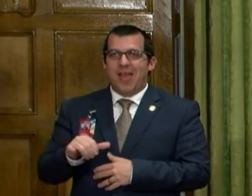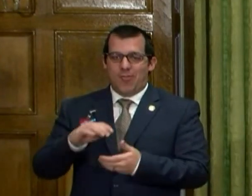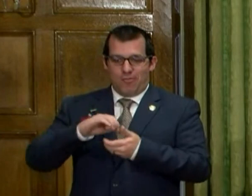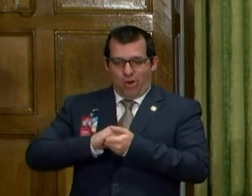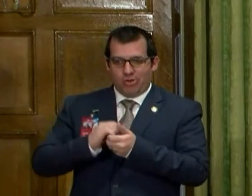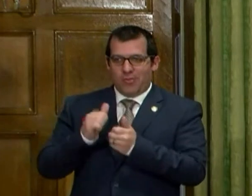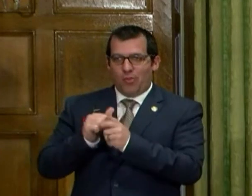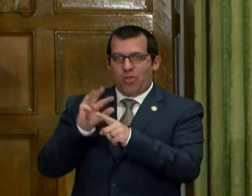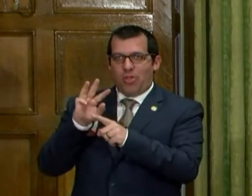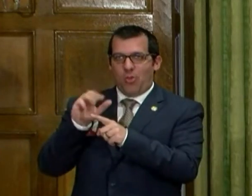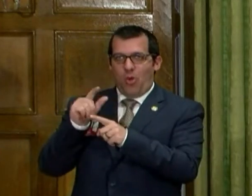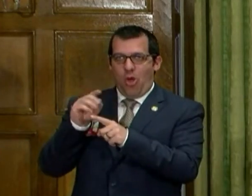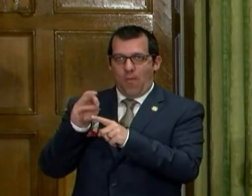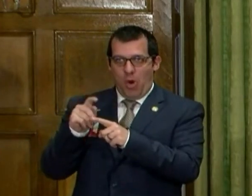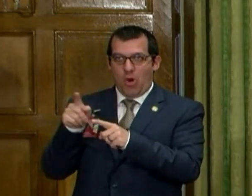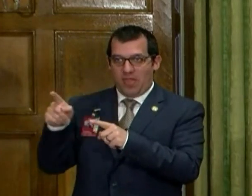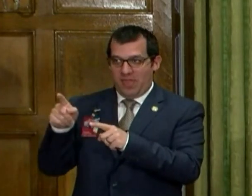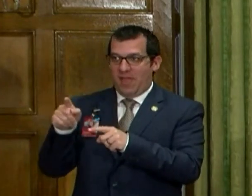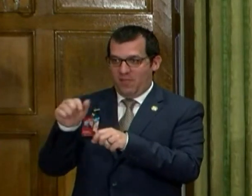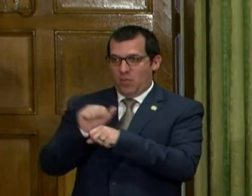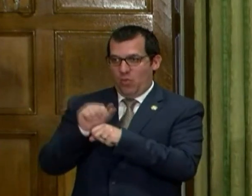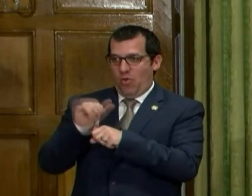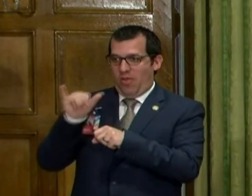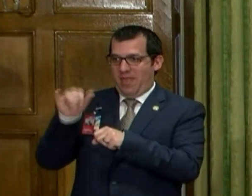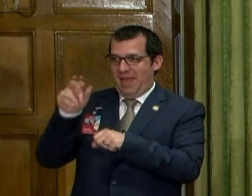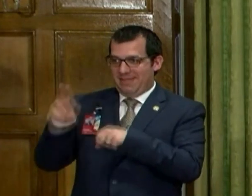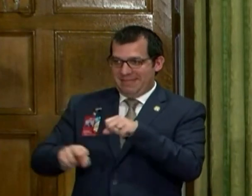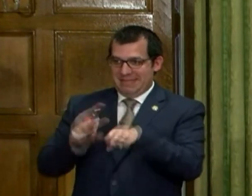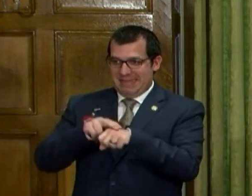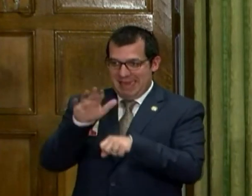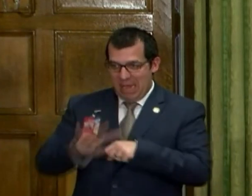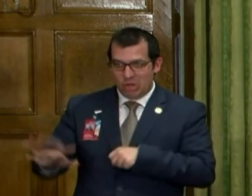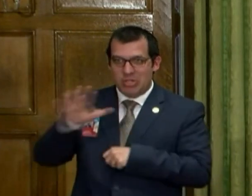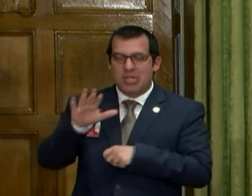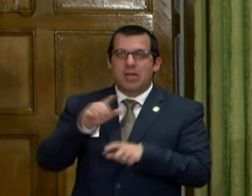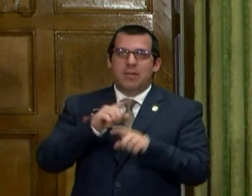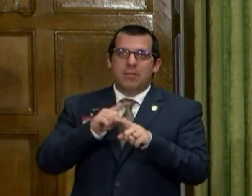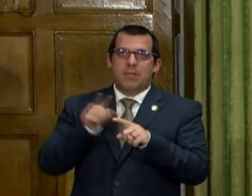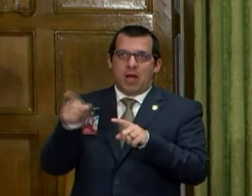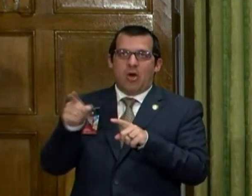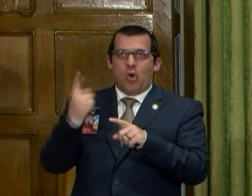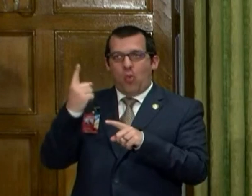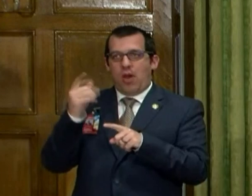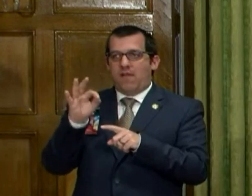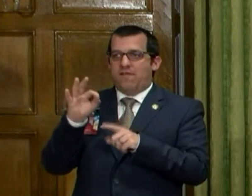with Walmart. They've been working on it nationally, but they wanted to be able to